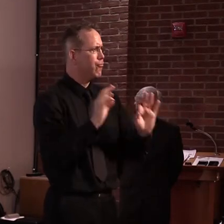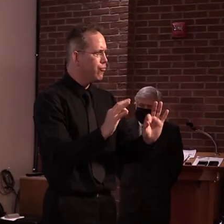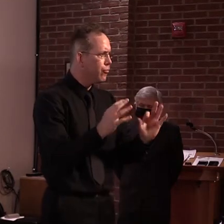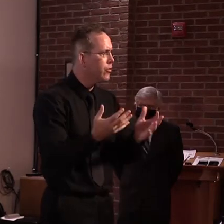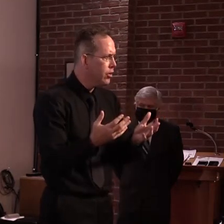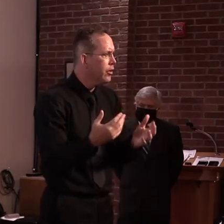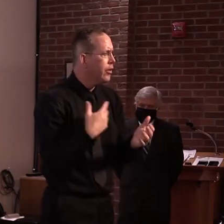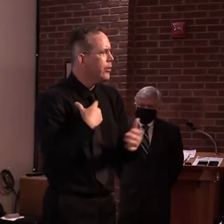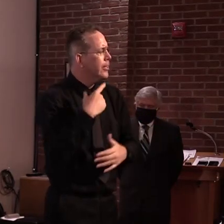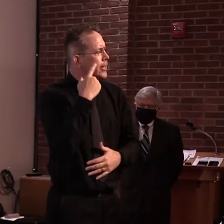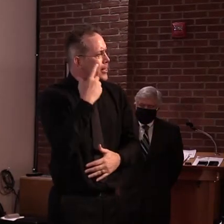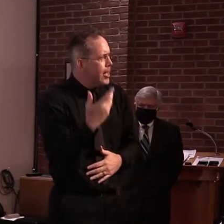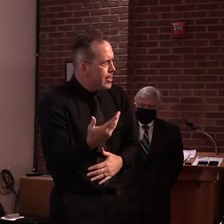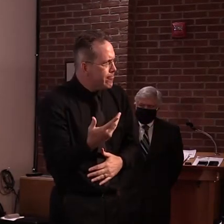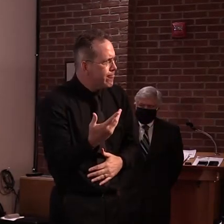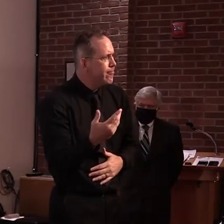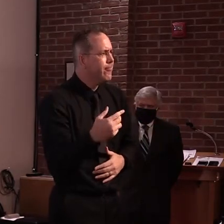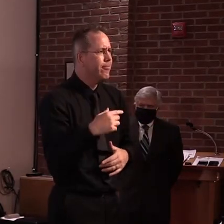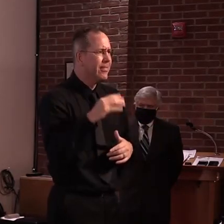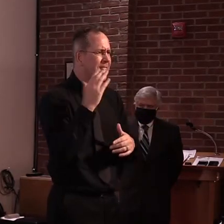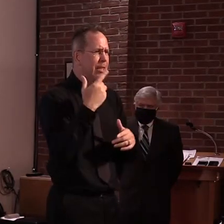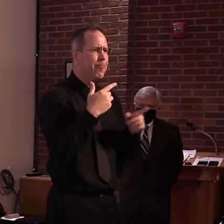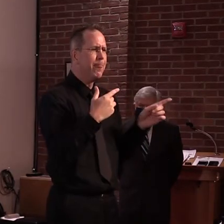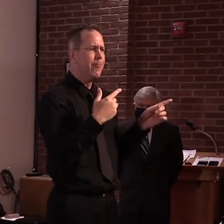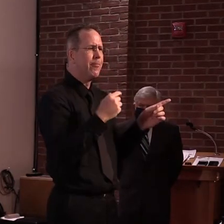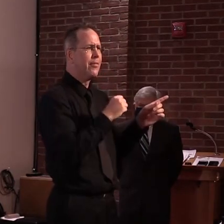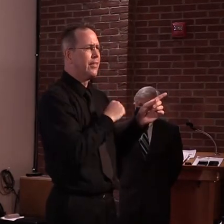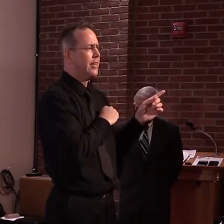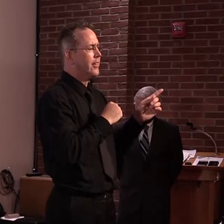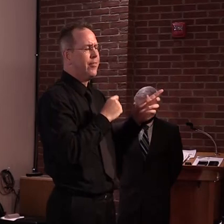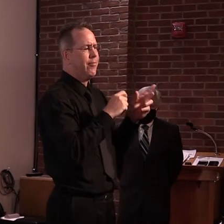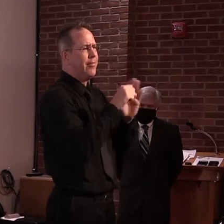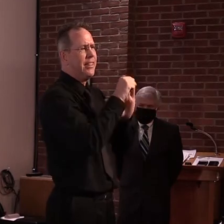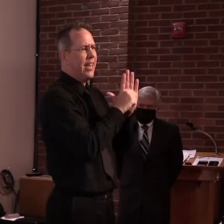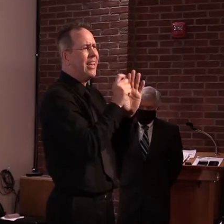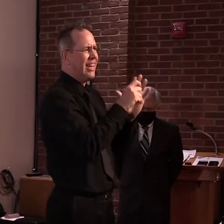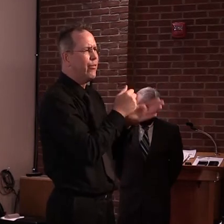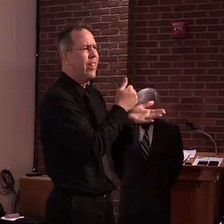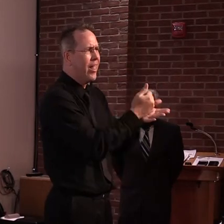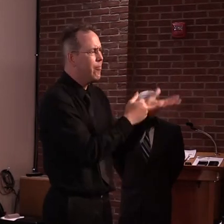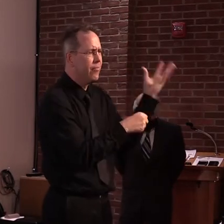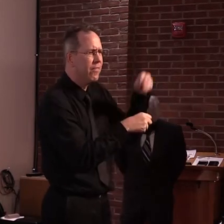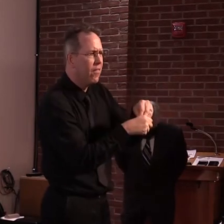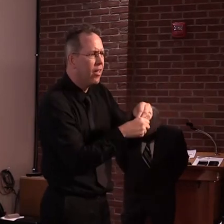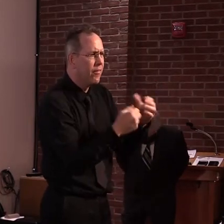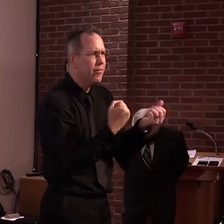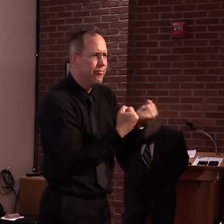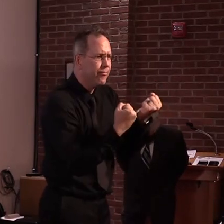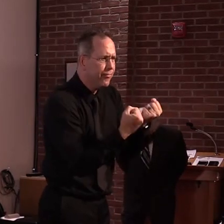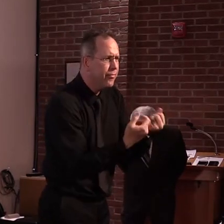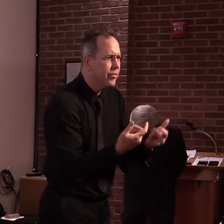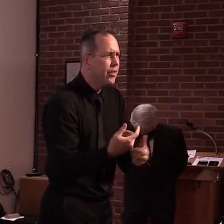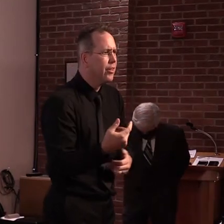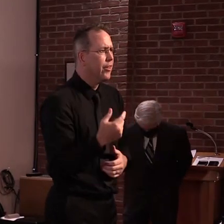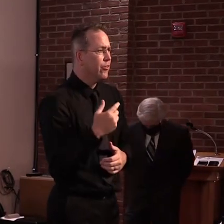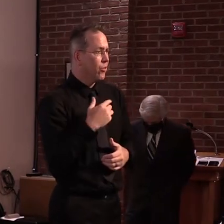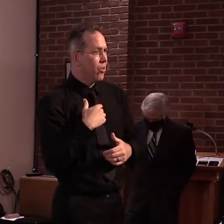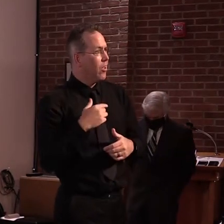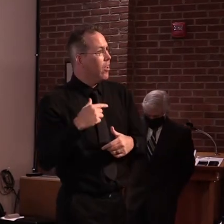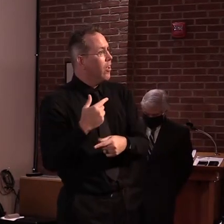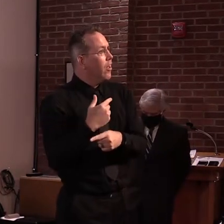of the help. This is not just a handout. This is about preserving the parts of the economy that we have the ability to